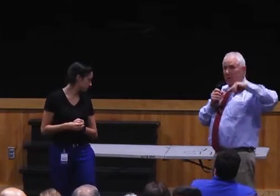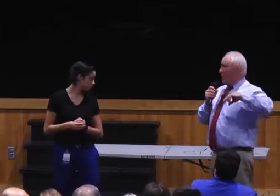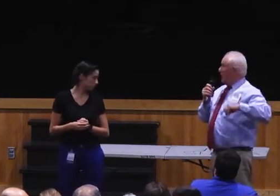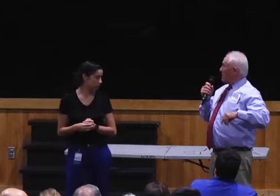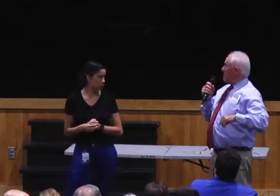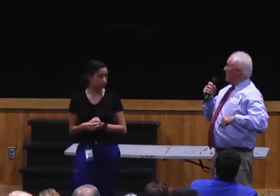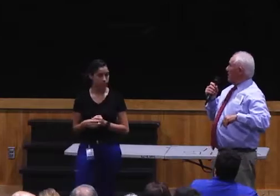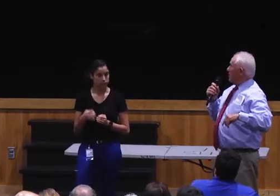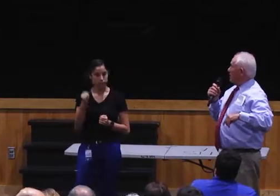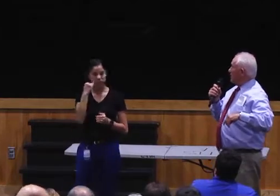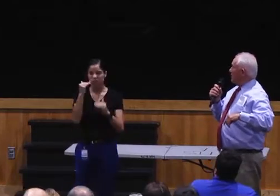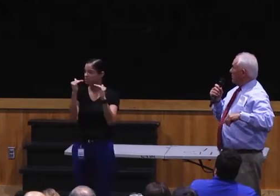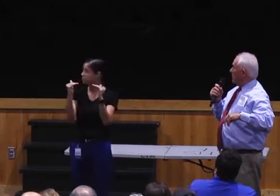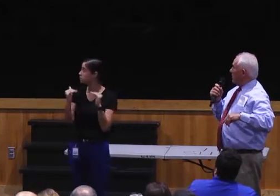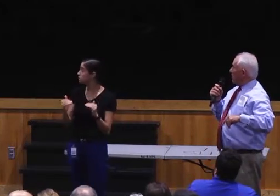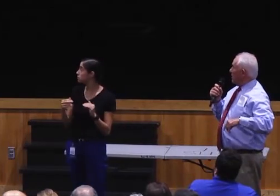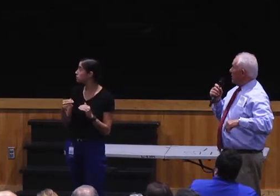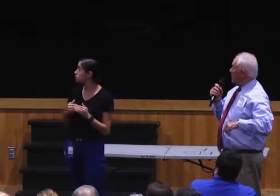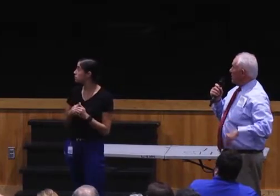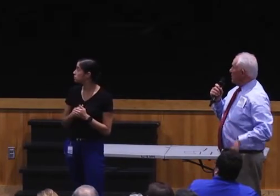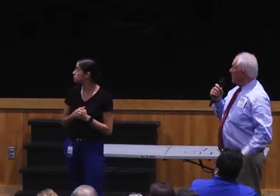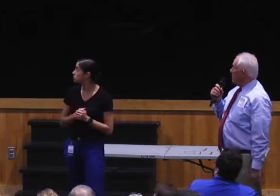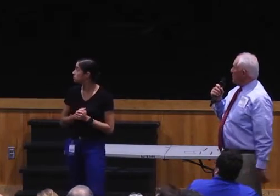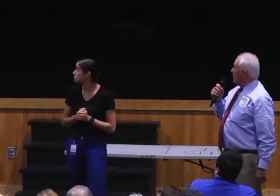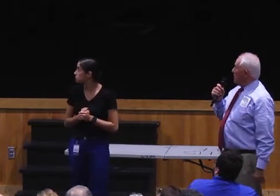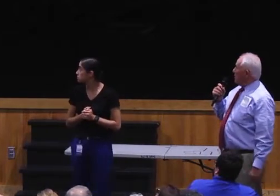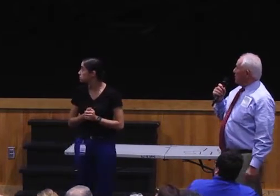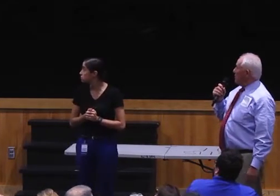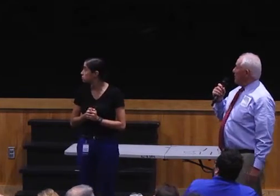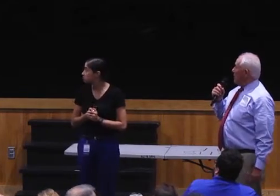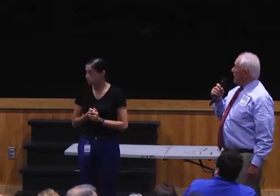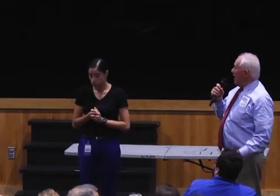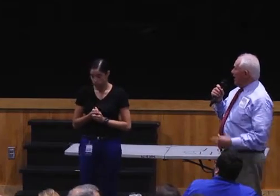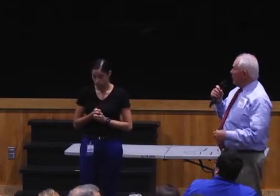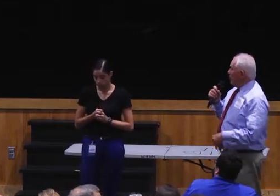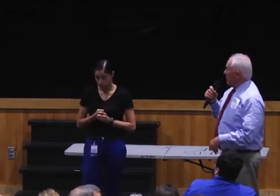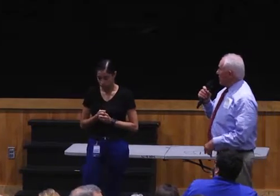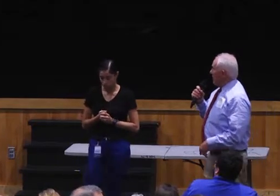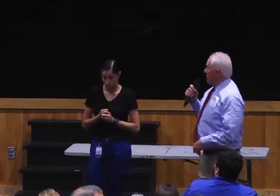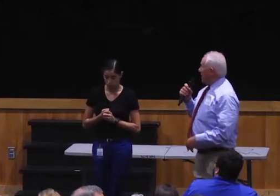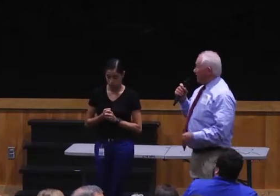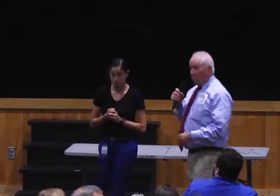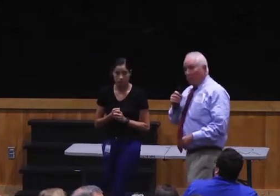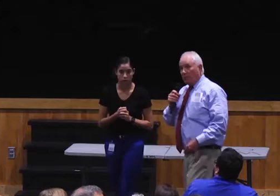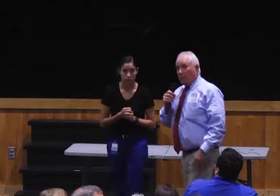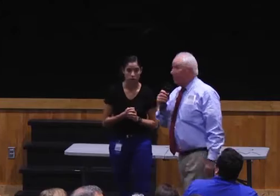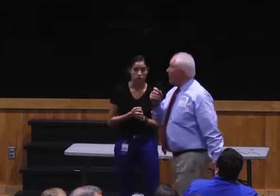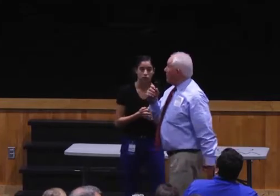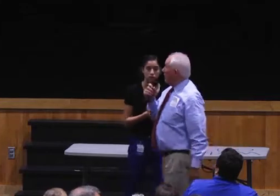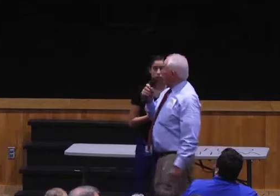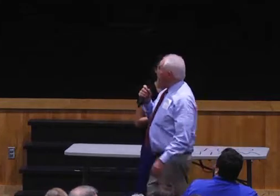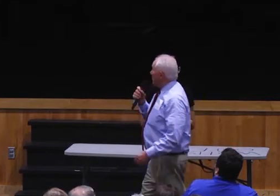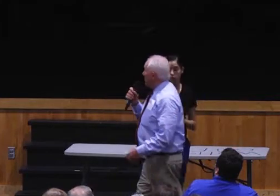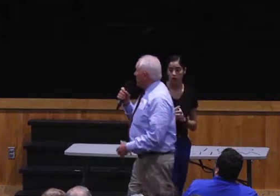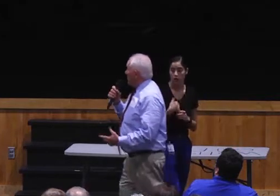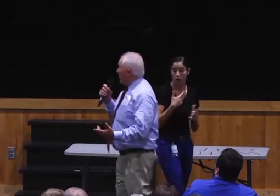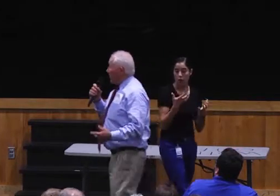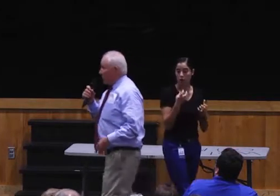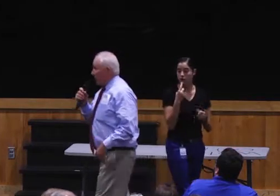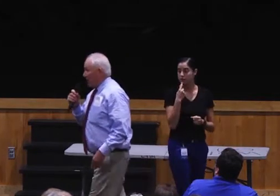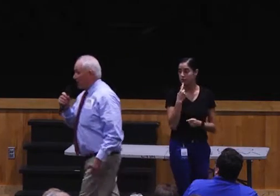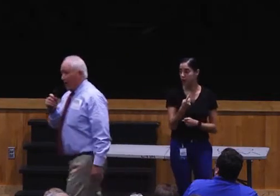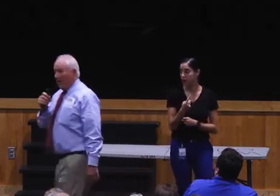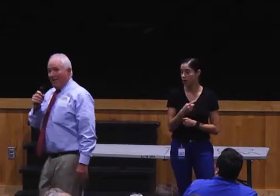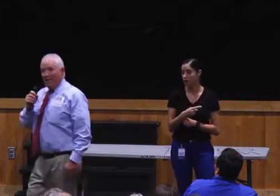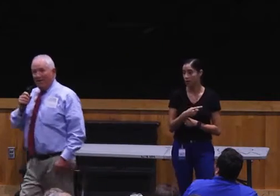So if we can go to the next slide there and kind of see where we are. And I do want to say, and they may